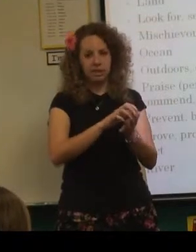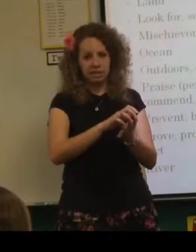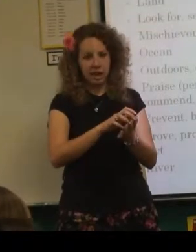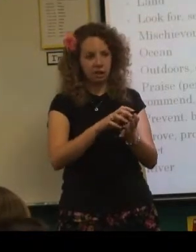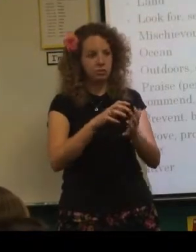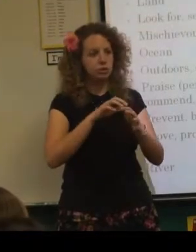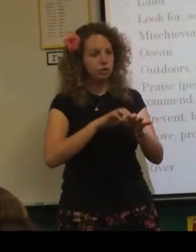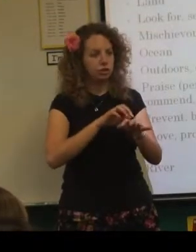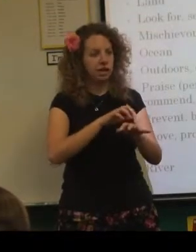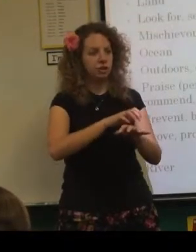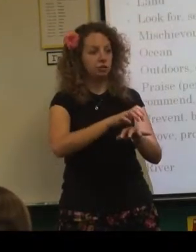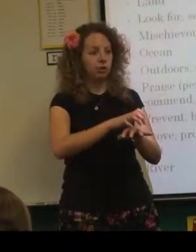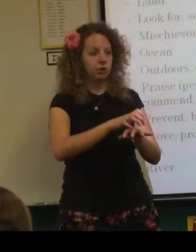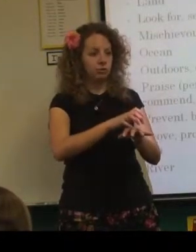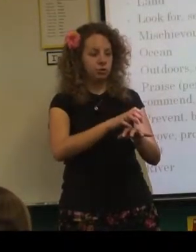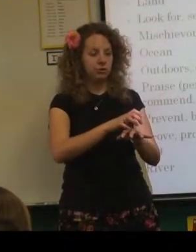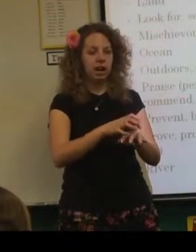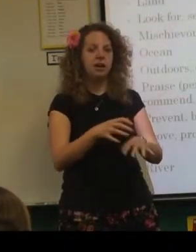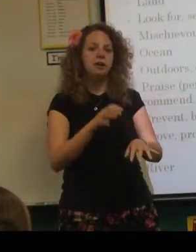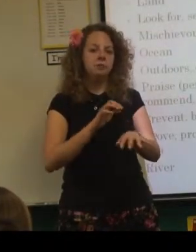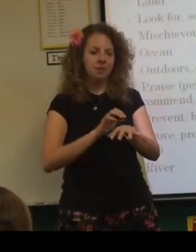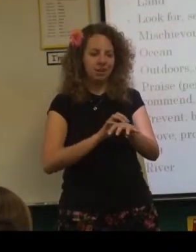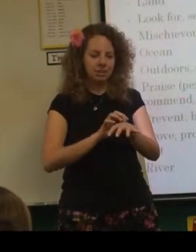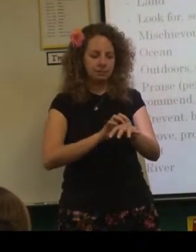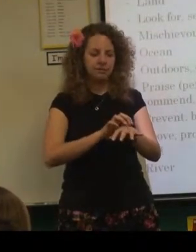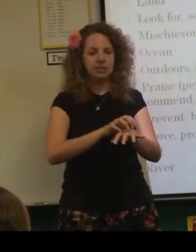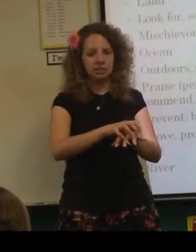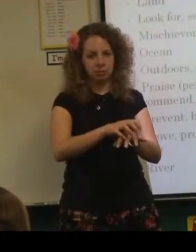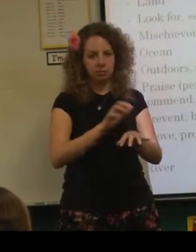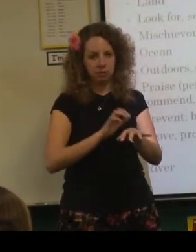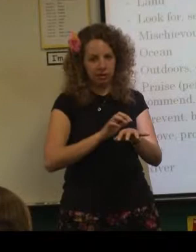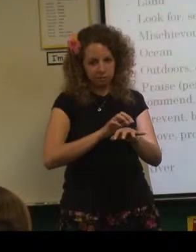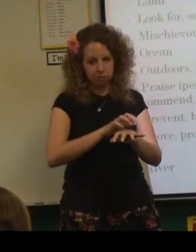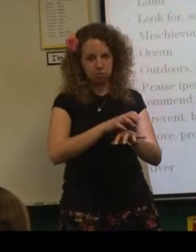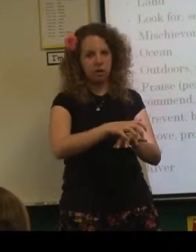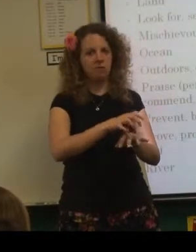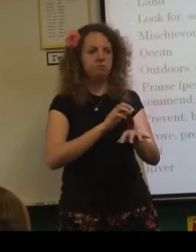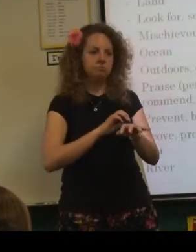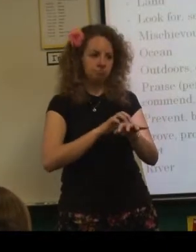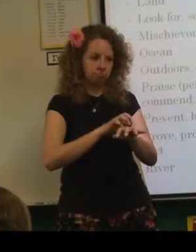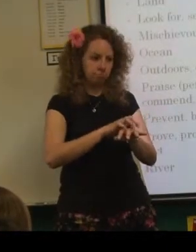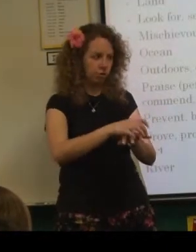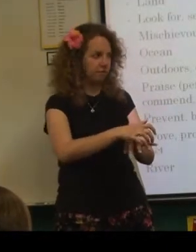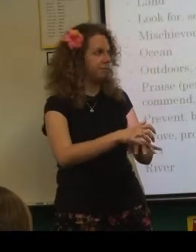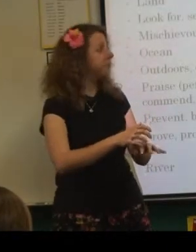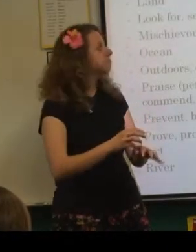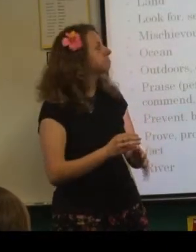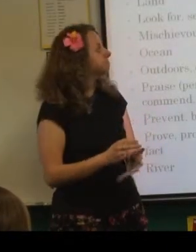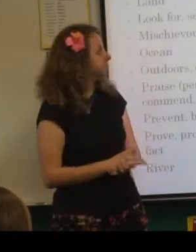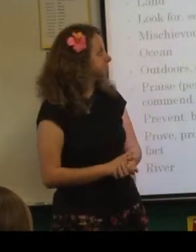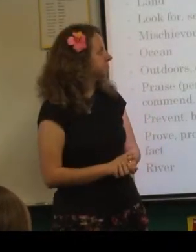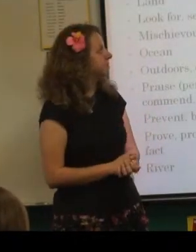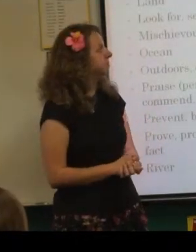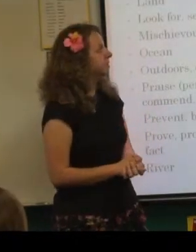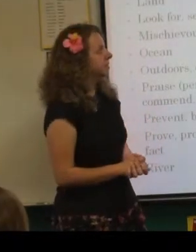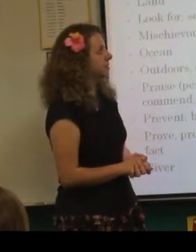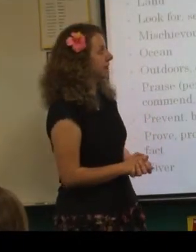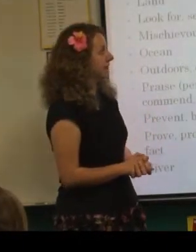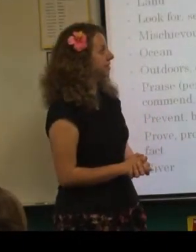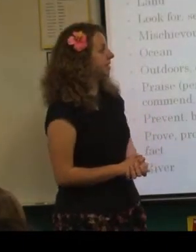As to how you would turn your hand or where you would do it at. But a lot of times I've seen this one for rough, so it's rough. Rough. Okay, and